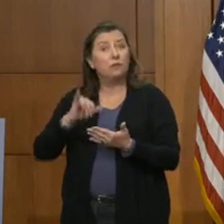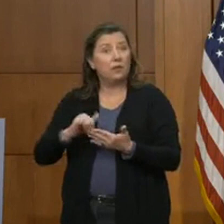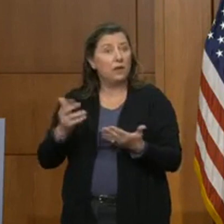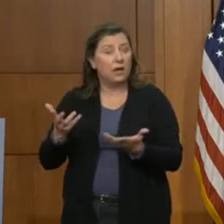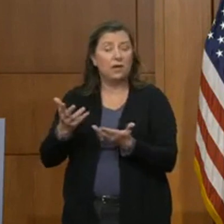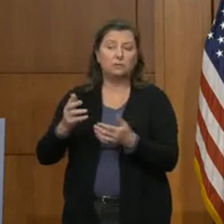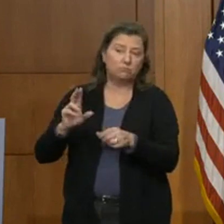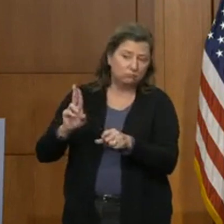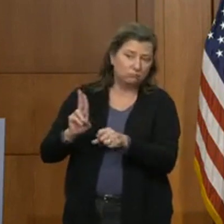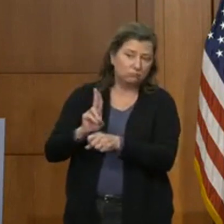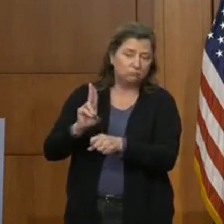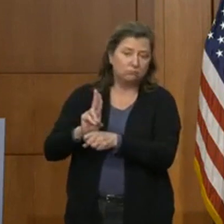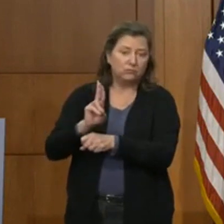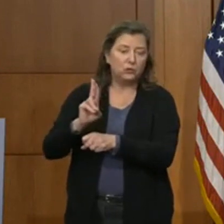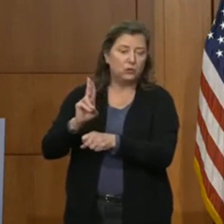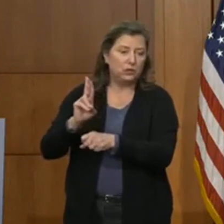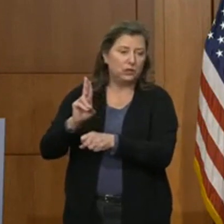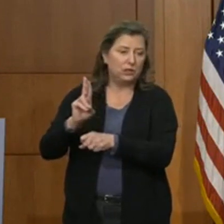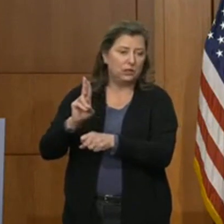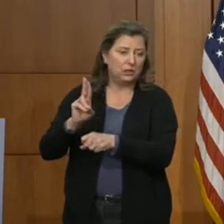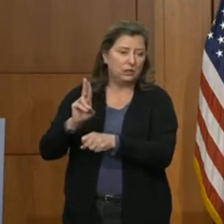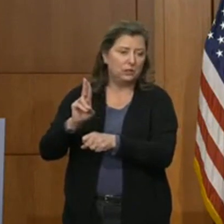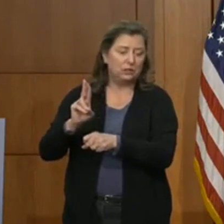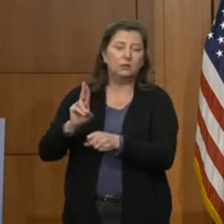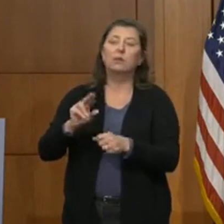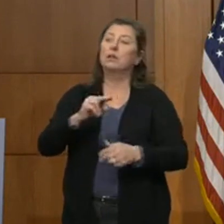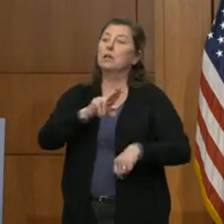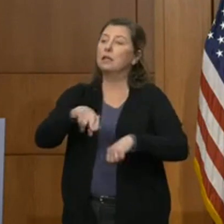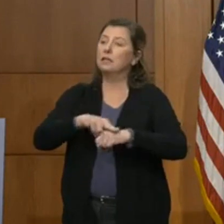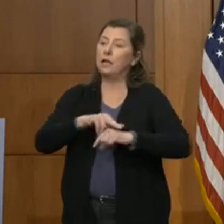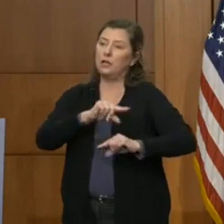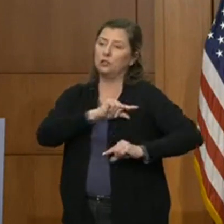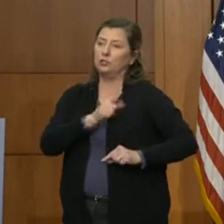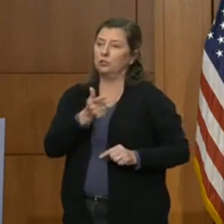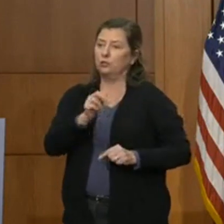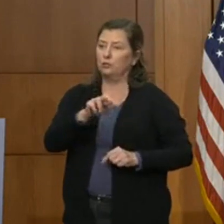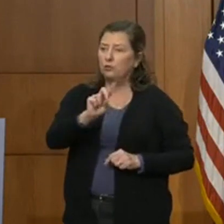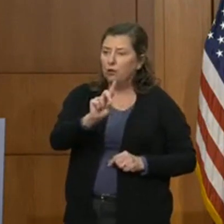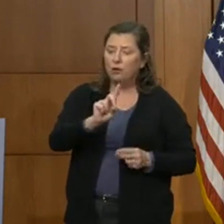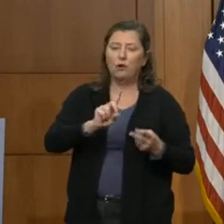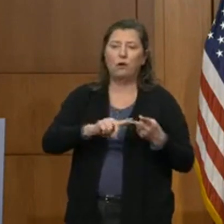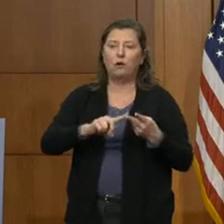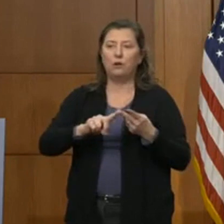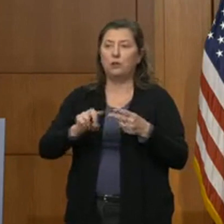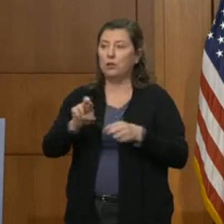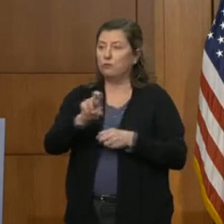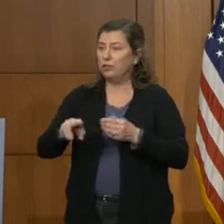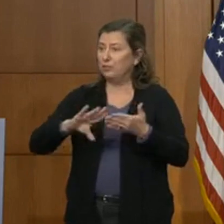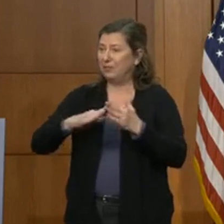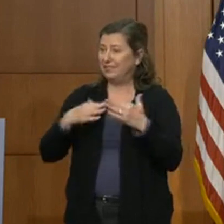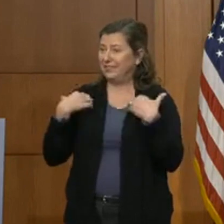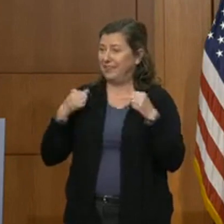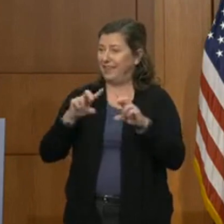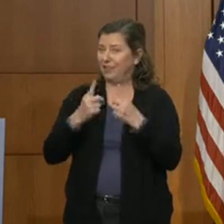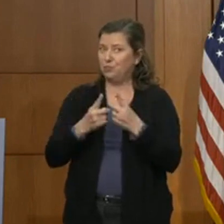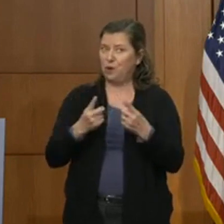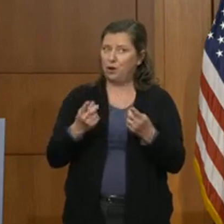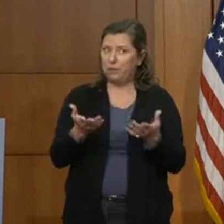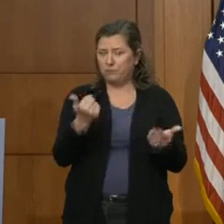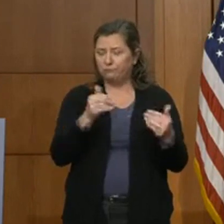utilizing forces from the Virginia National Guard, the Richmond City Health Department, and others was